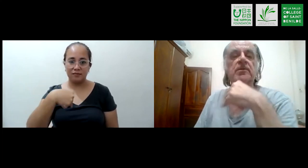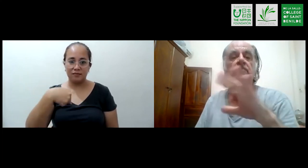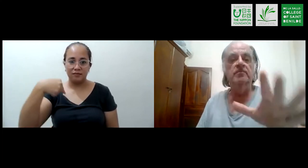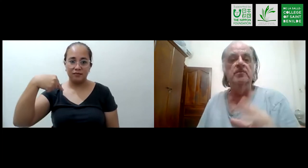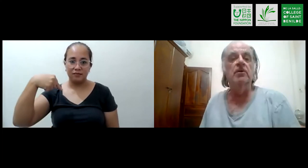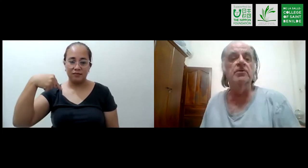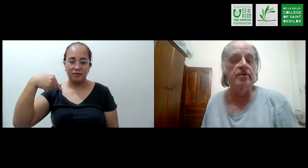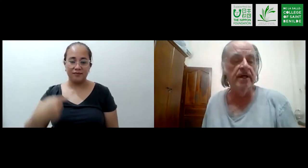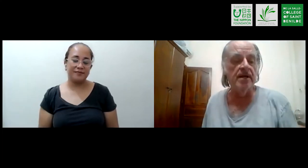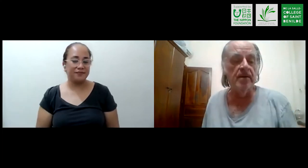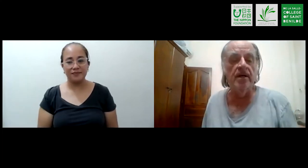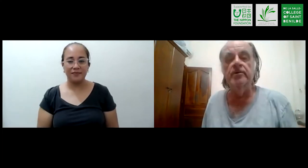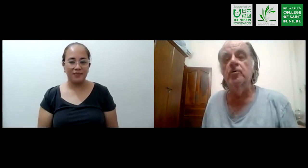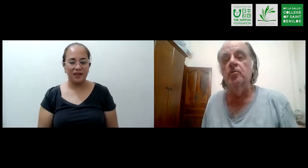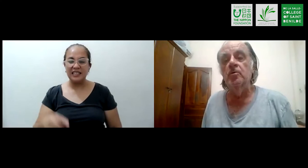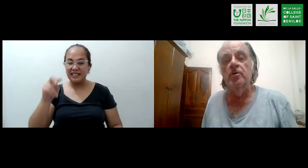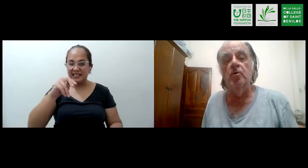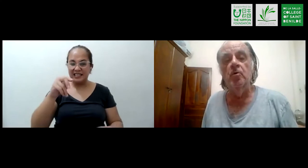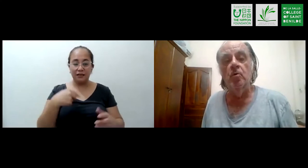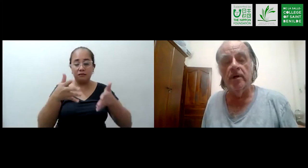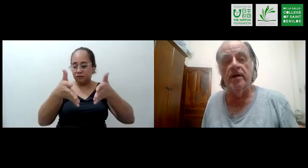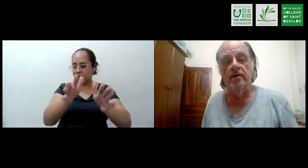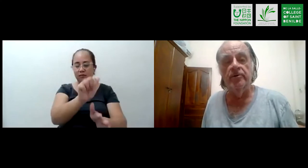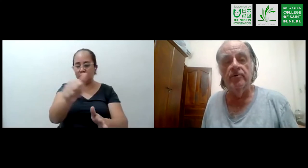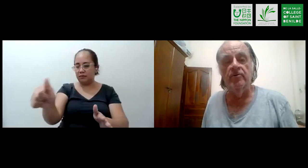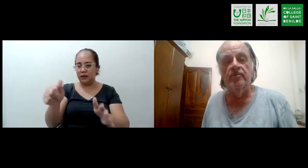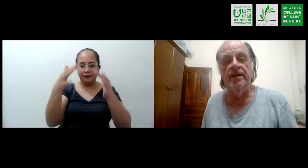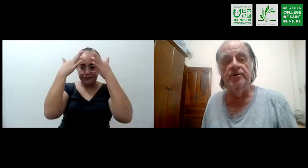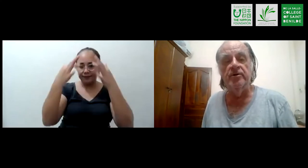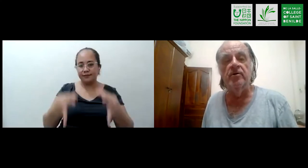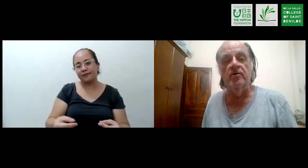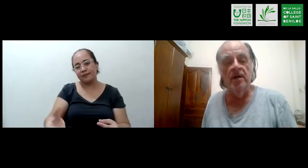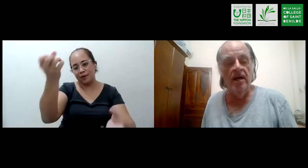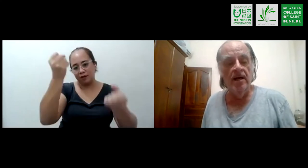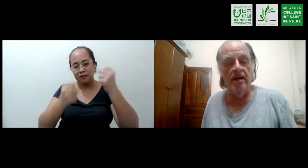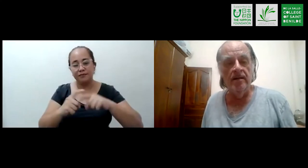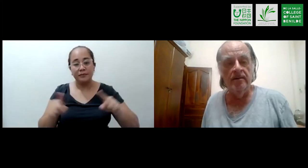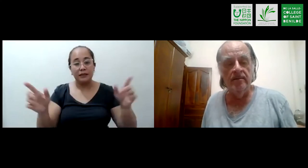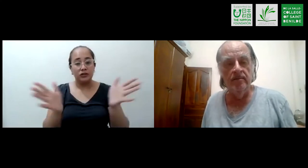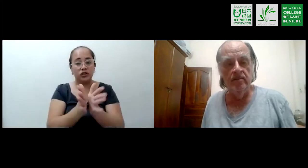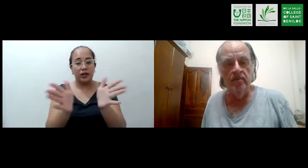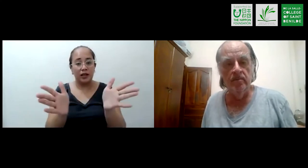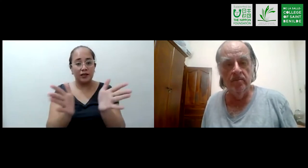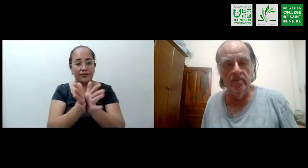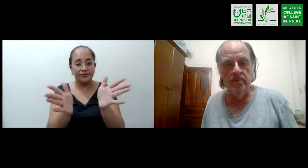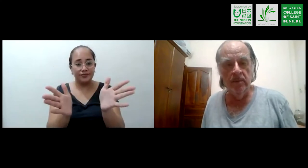Okay, so those are things I'm going to let you work out on your own. But uh,